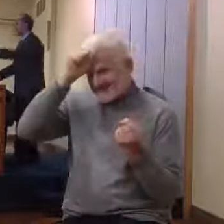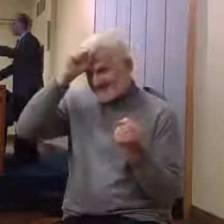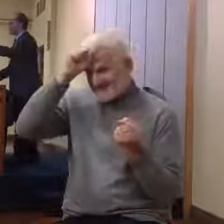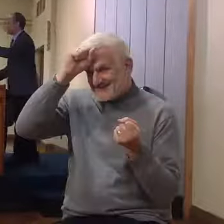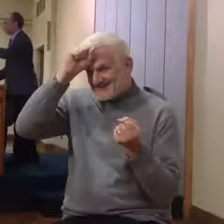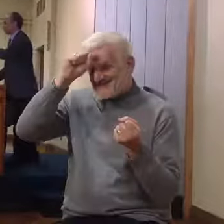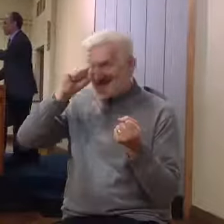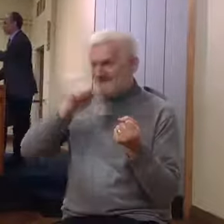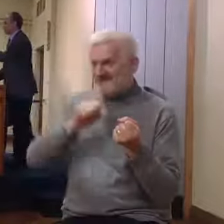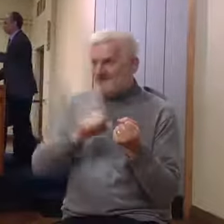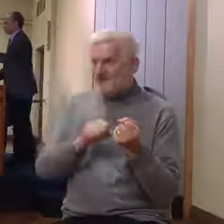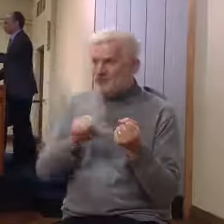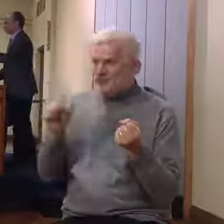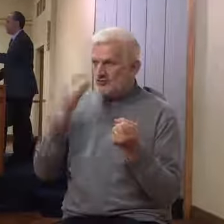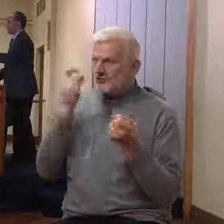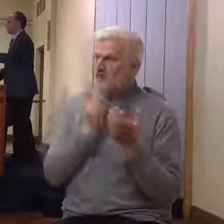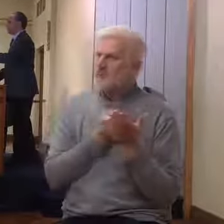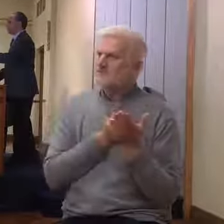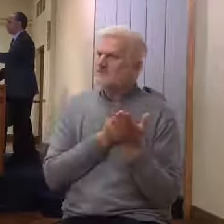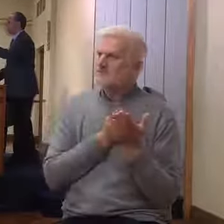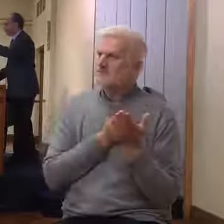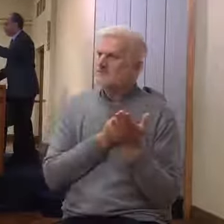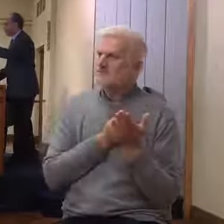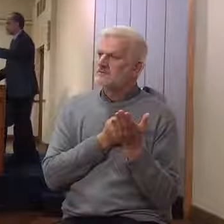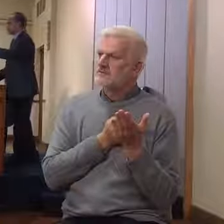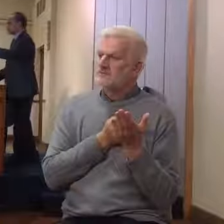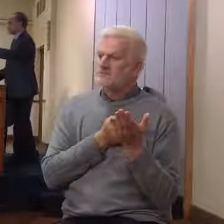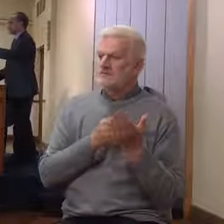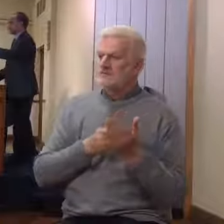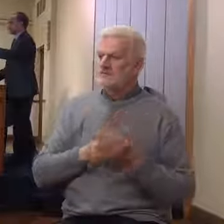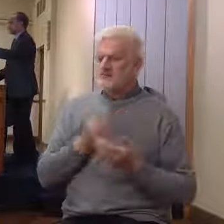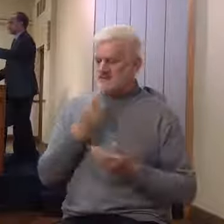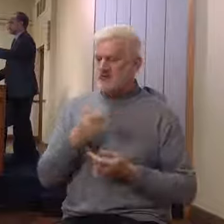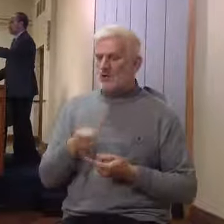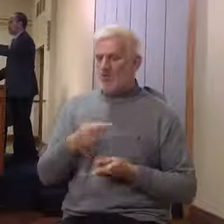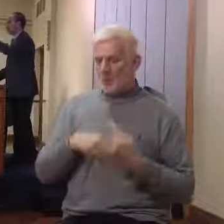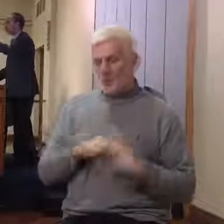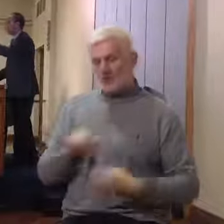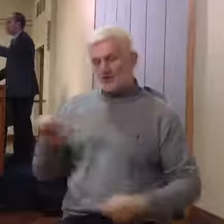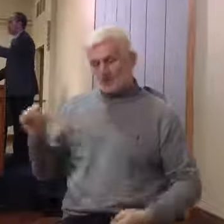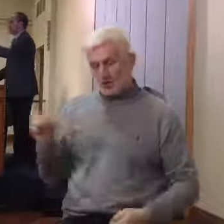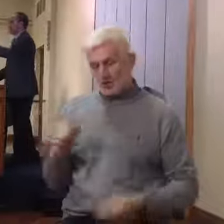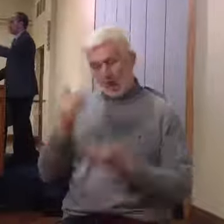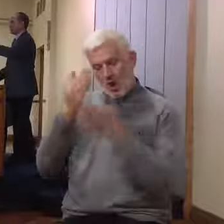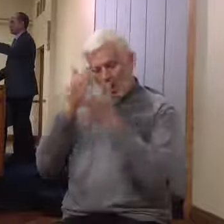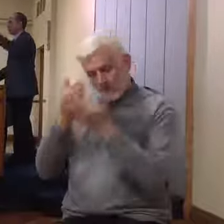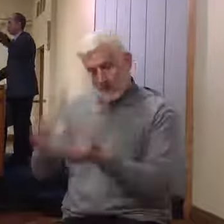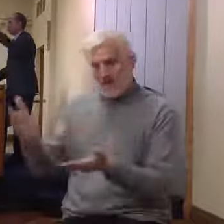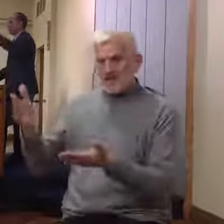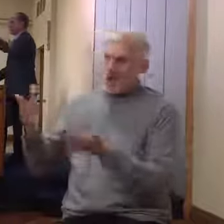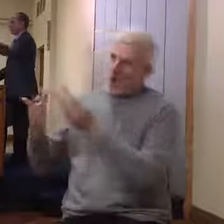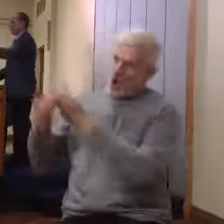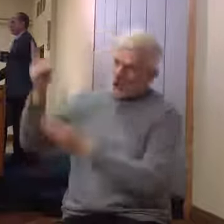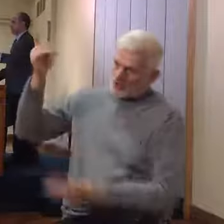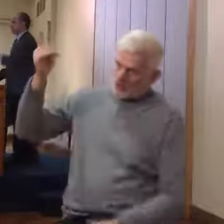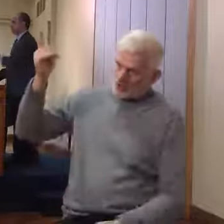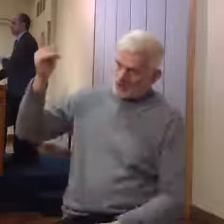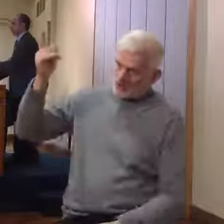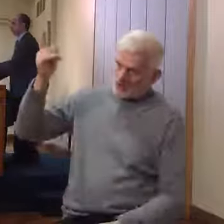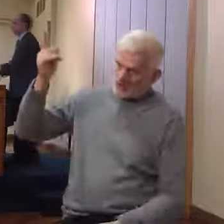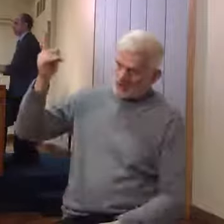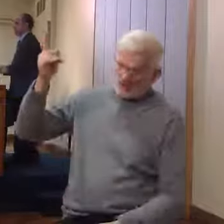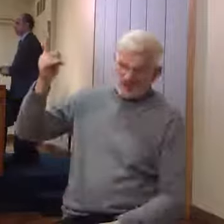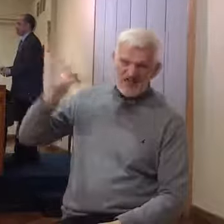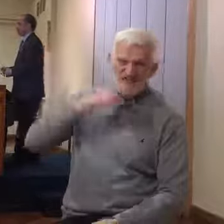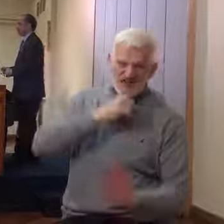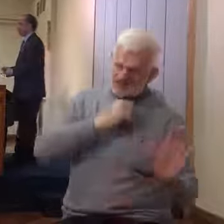Think about it. We ought to obey God rather